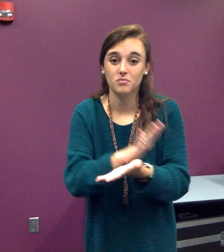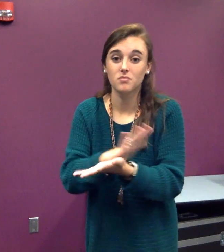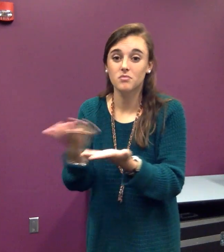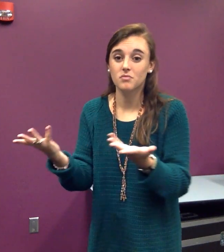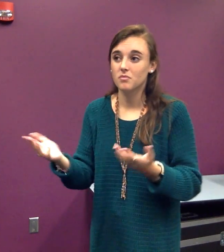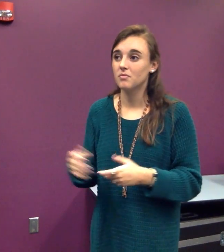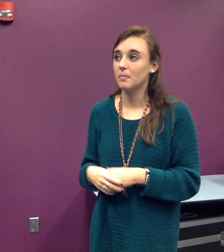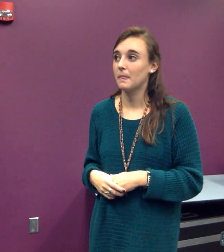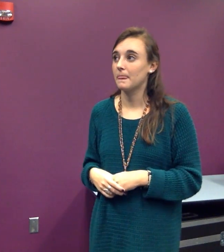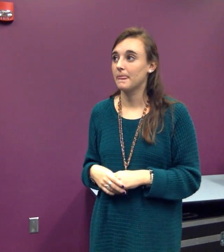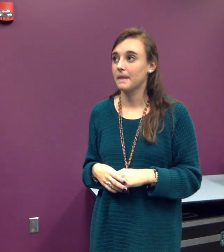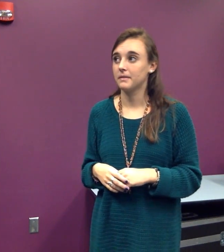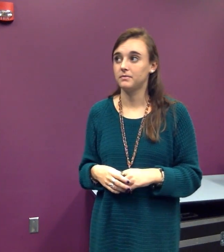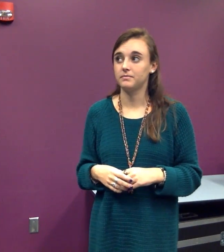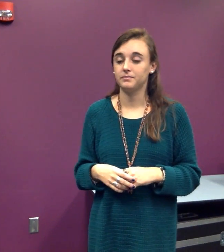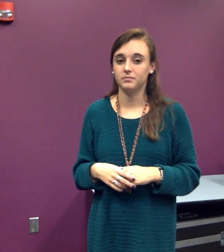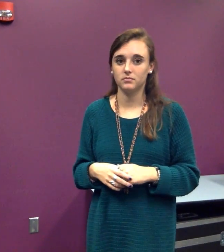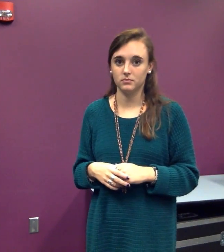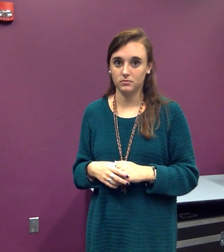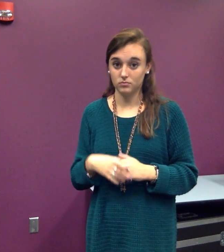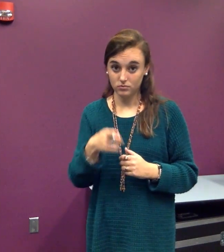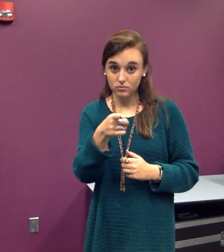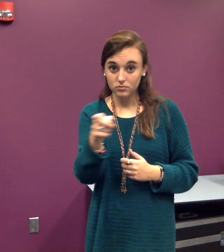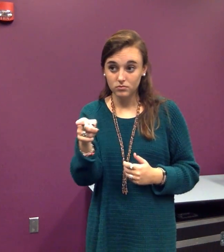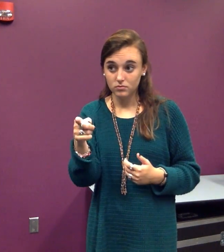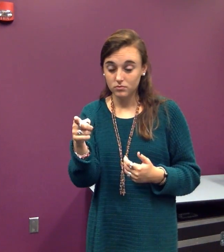this is something that you could do all by yourself without my help?